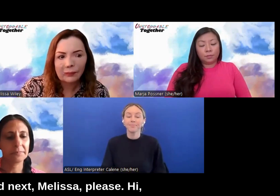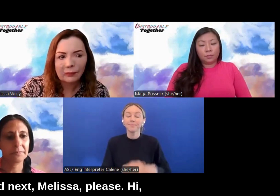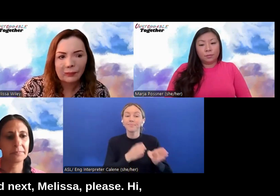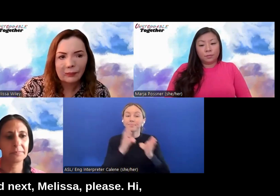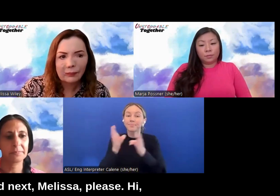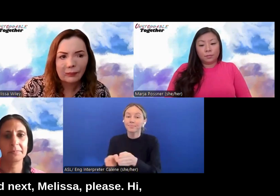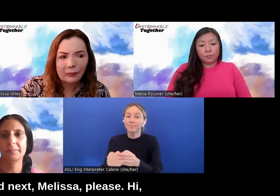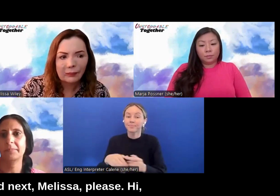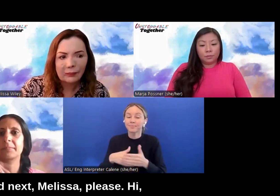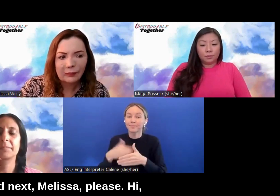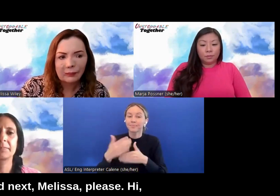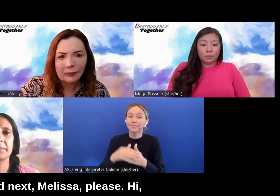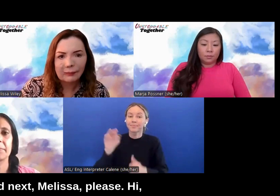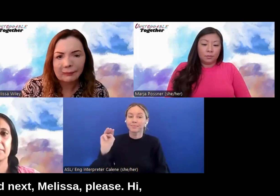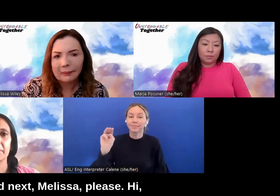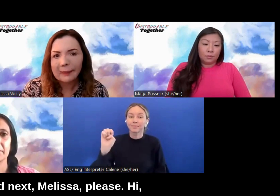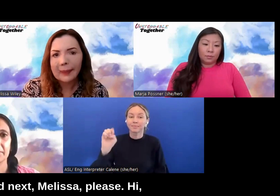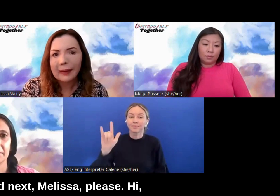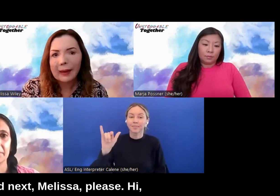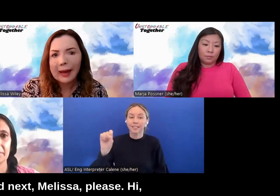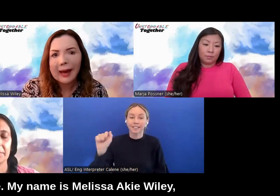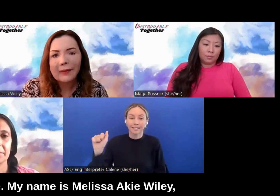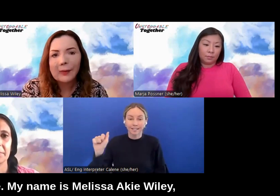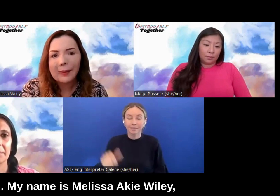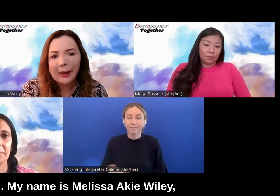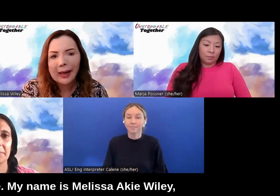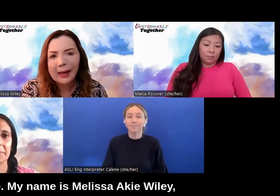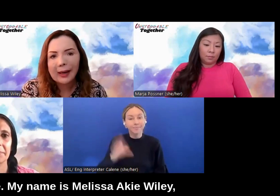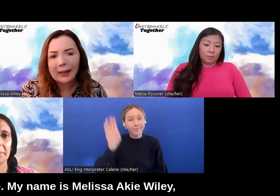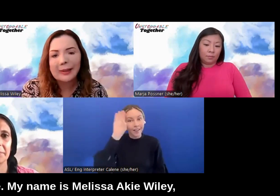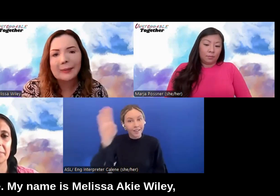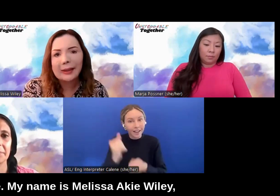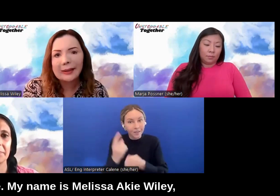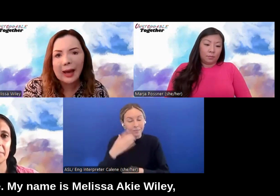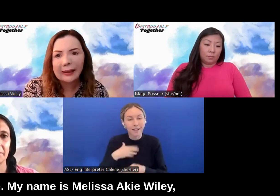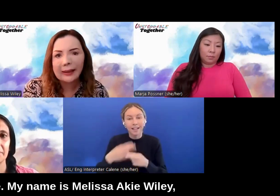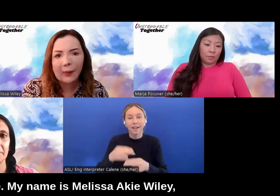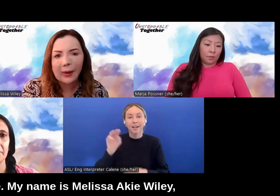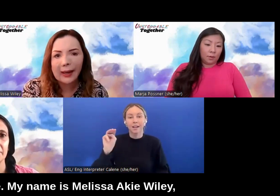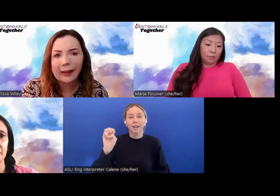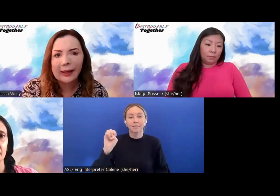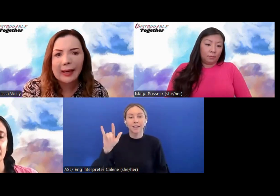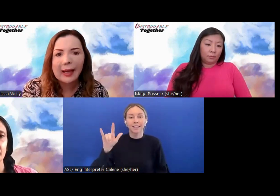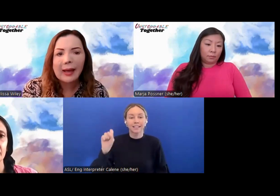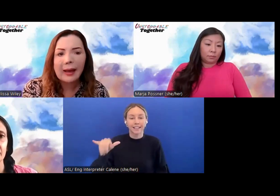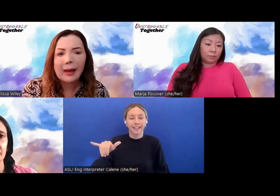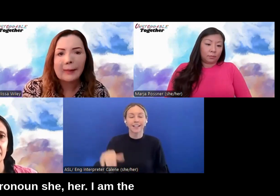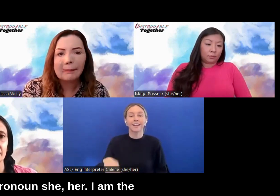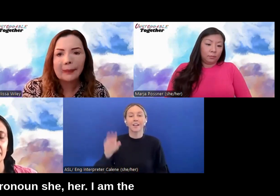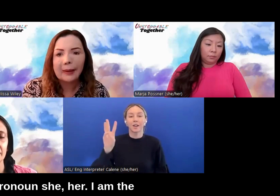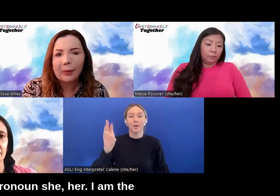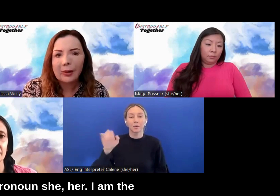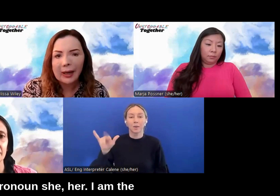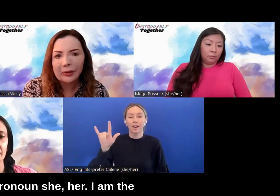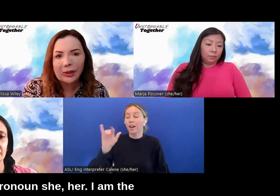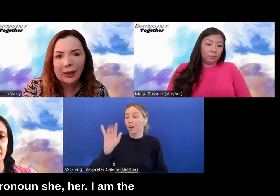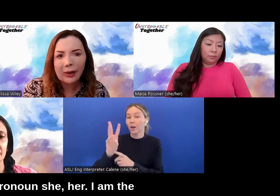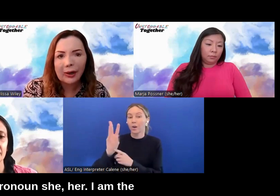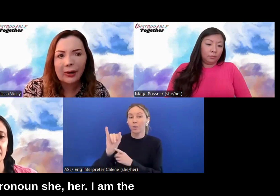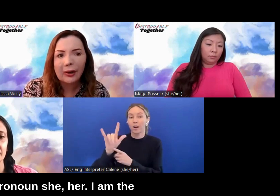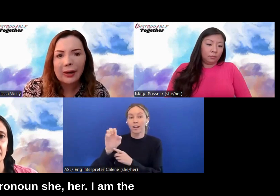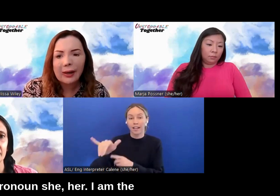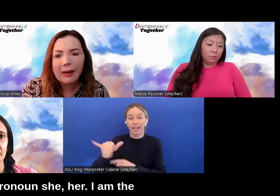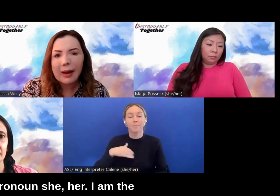Okay, and next, Melissa, please. Hi, everyone. My name is Melissa Akie Wiley, pronoun